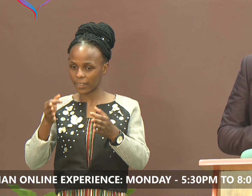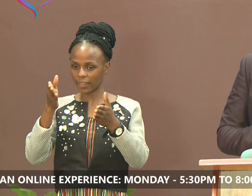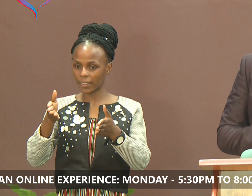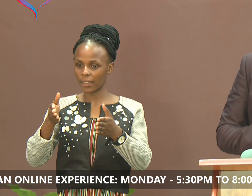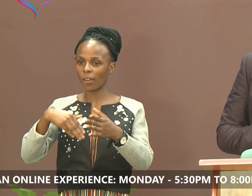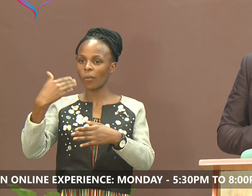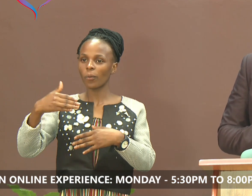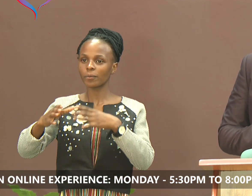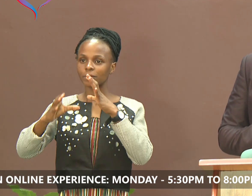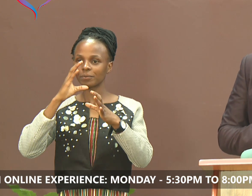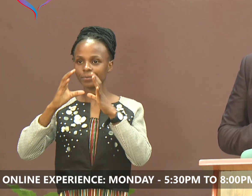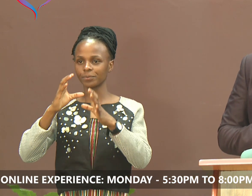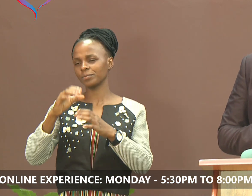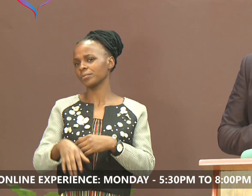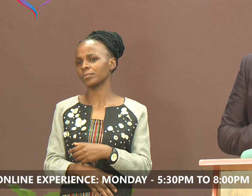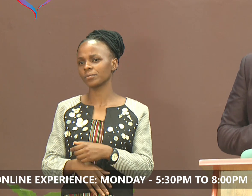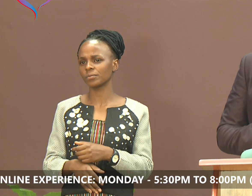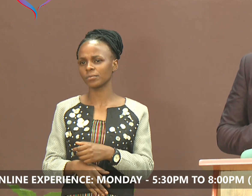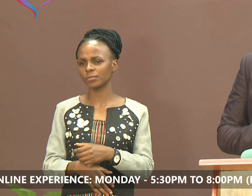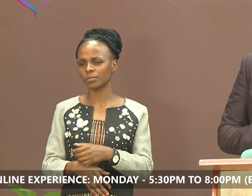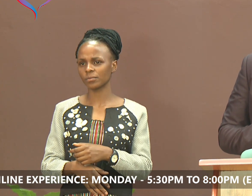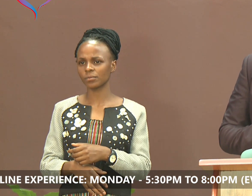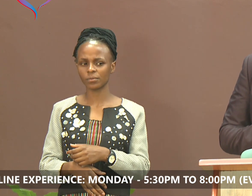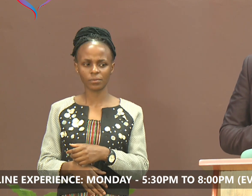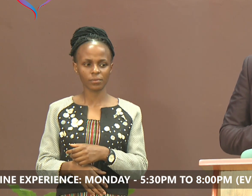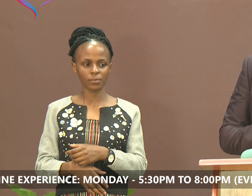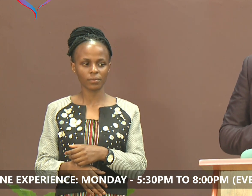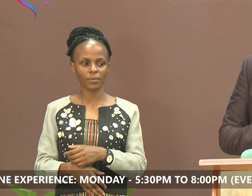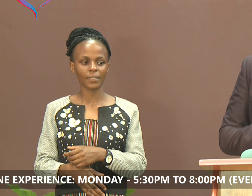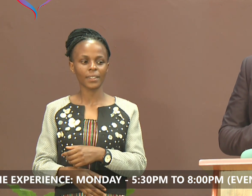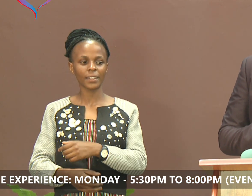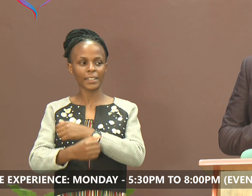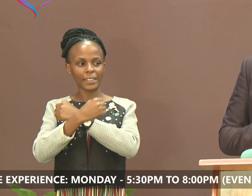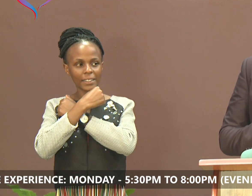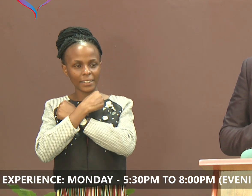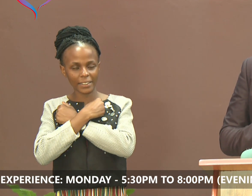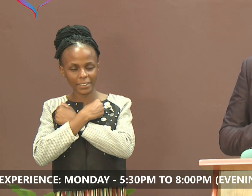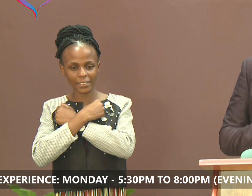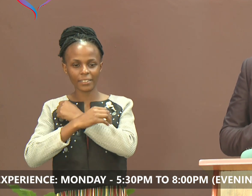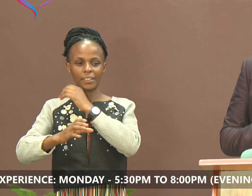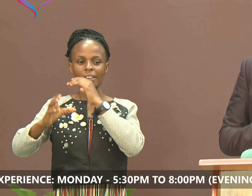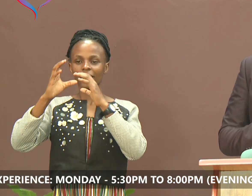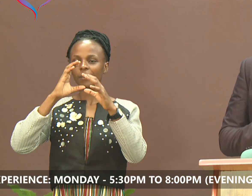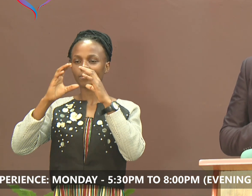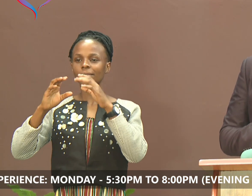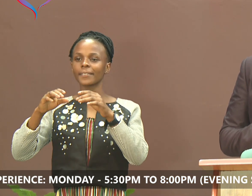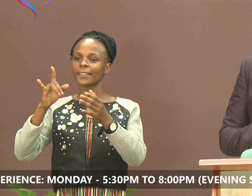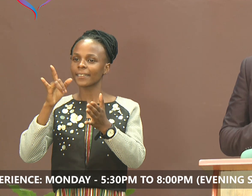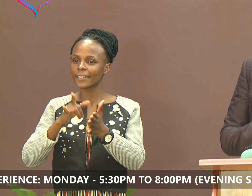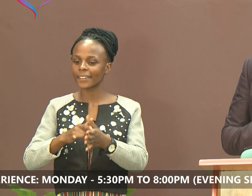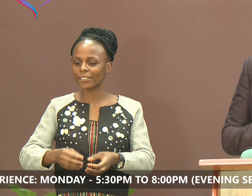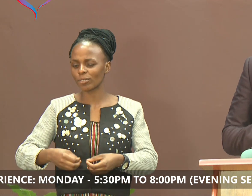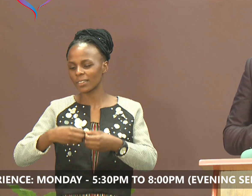akola ekintu kimu wano ku nsi buli kaseera aba ayogeranga. He likes communication so much that he even gave us a written code